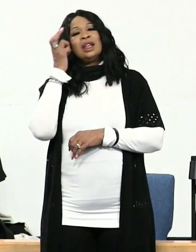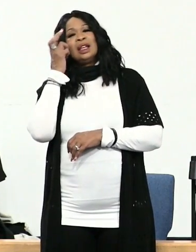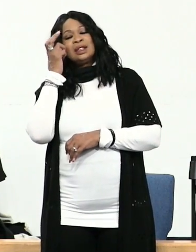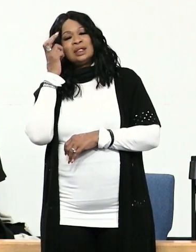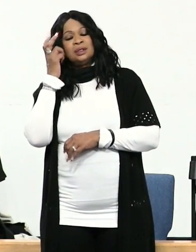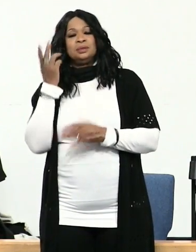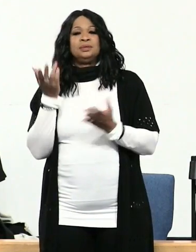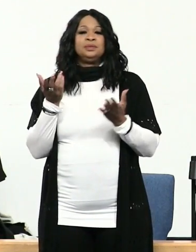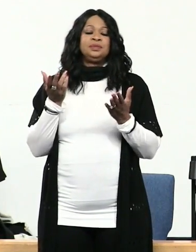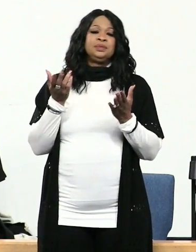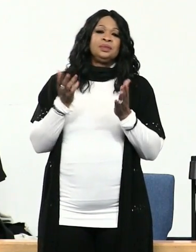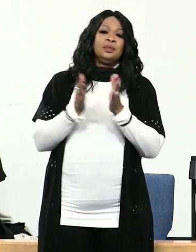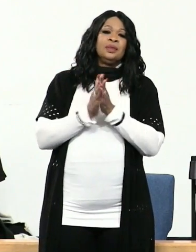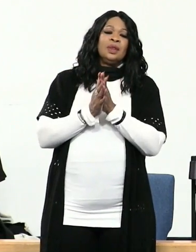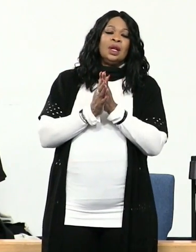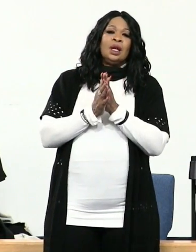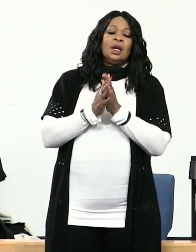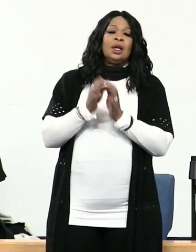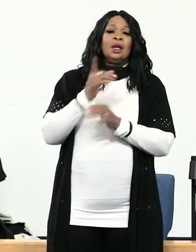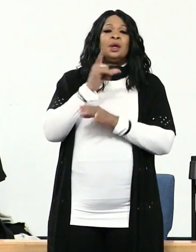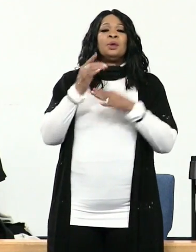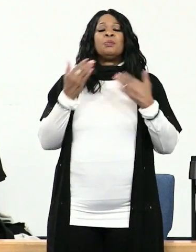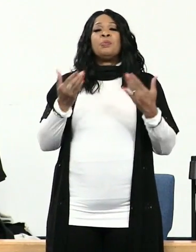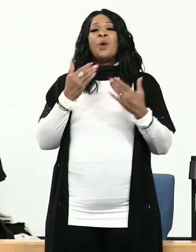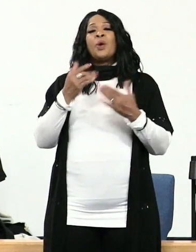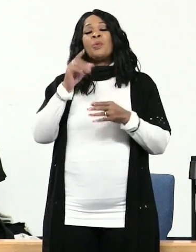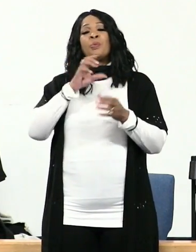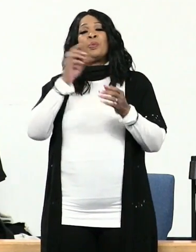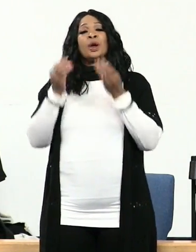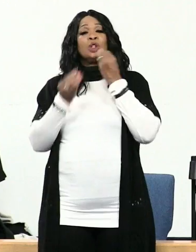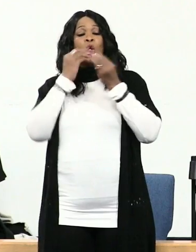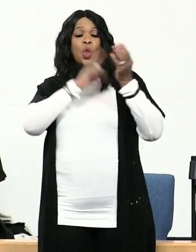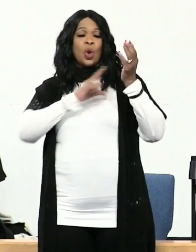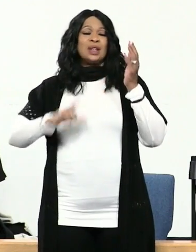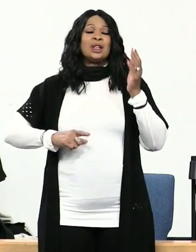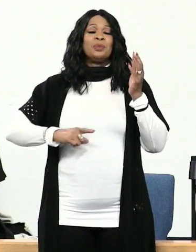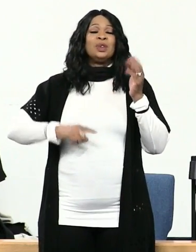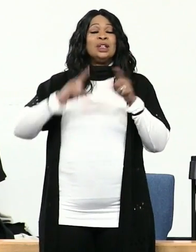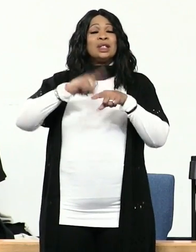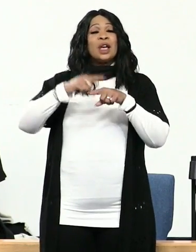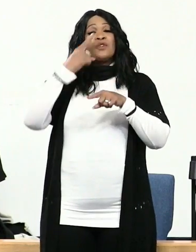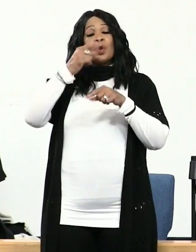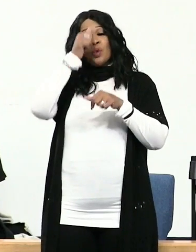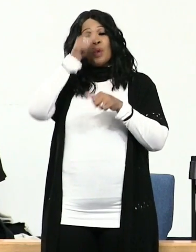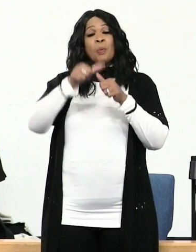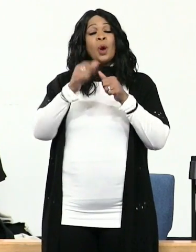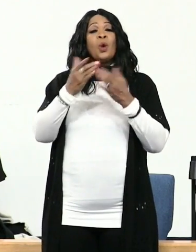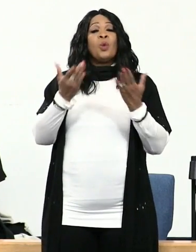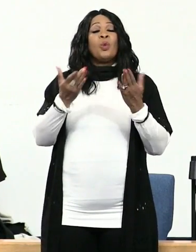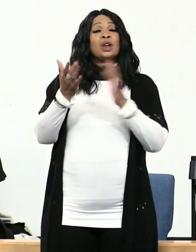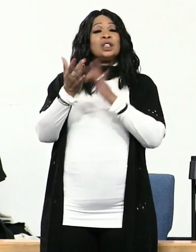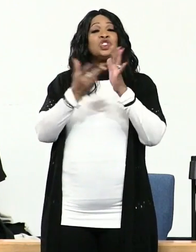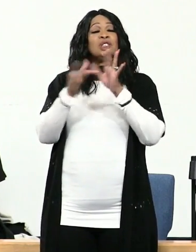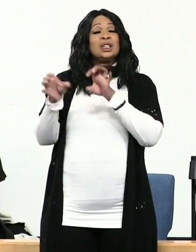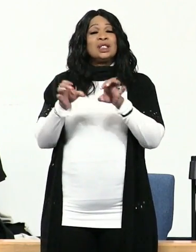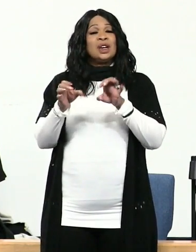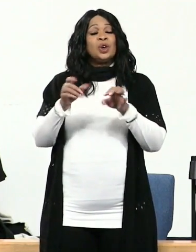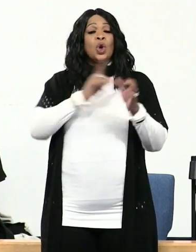only is communion a time to remember what Jesus has done, communion is also